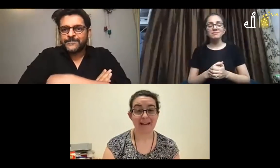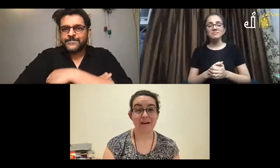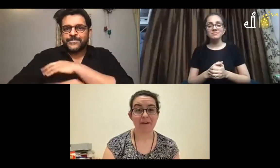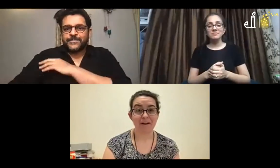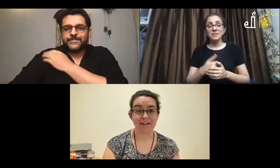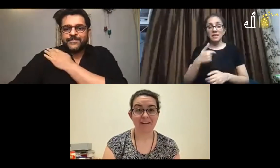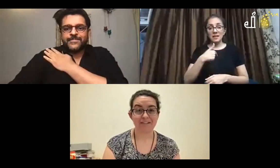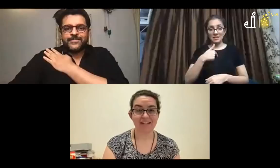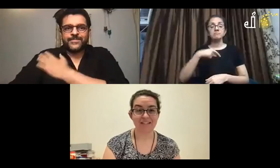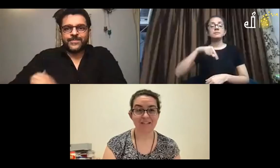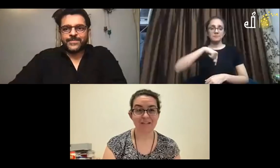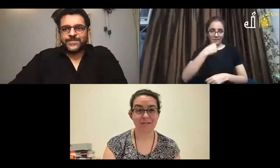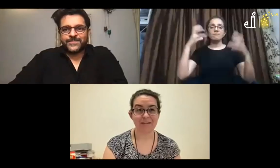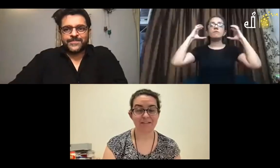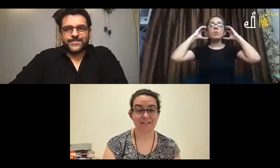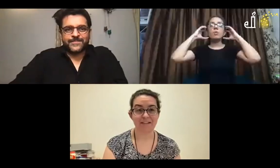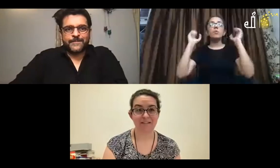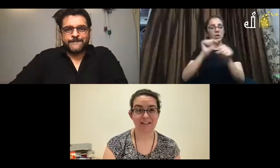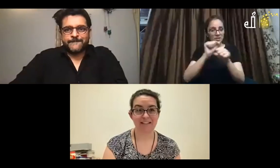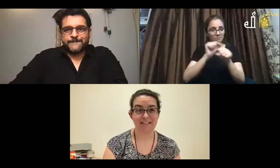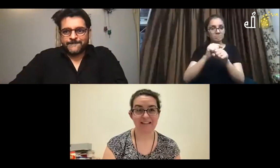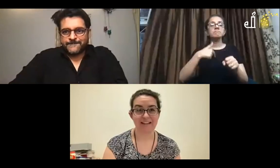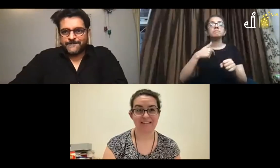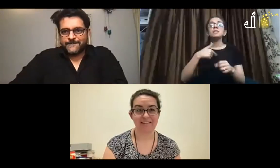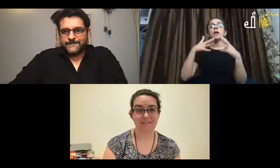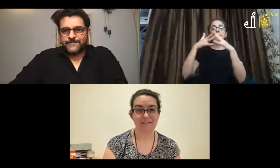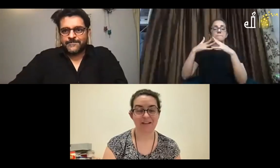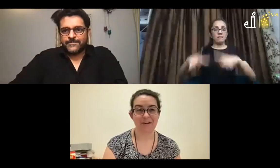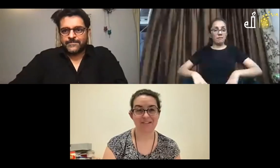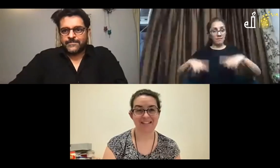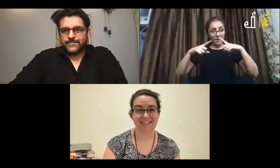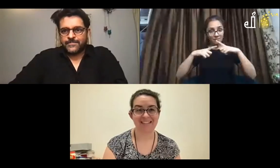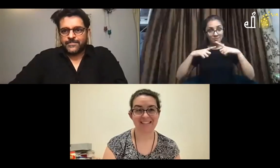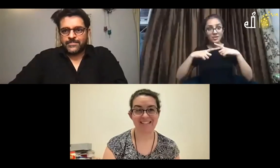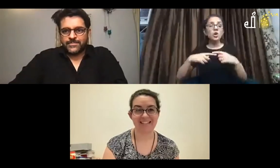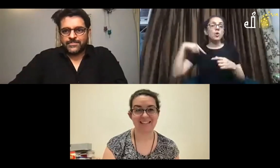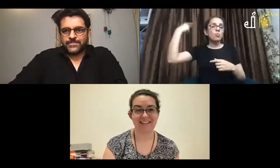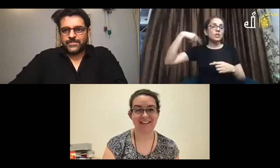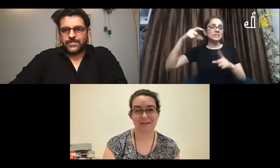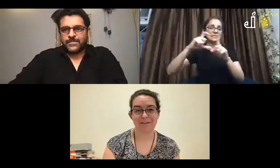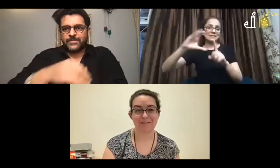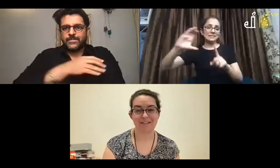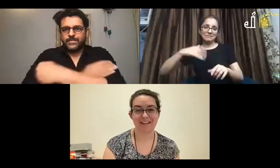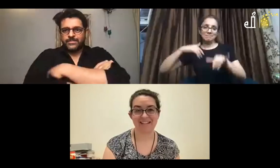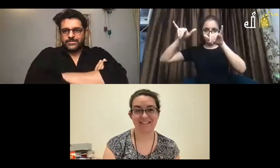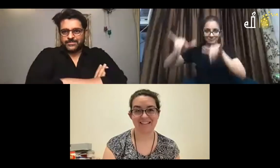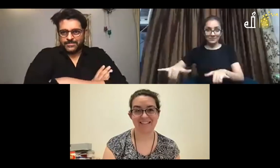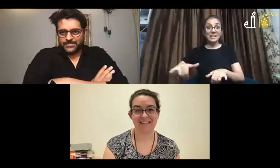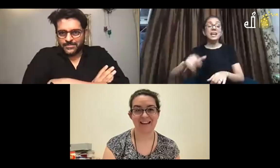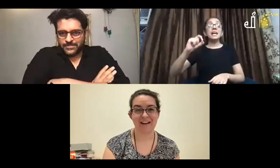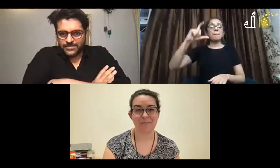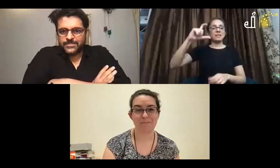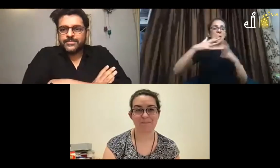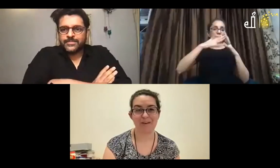I am an audiologist who lives in the United States. I live in Washington, D.C., the capital of the United